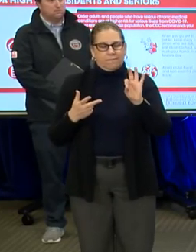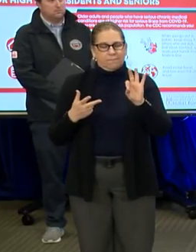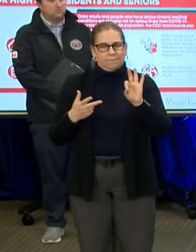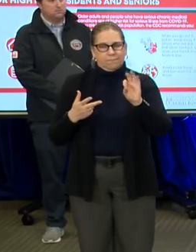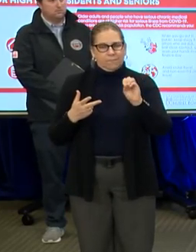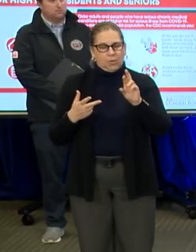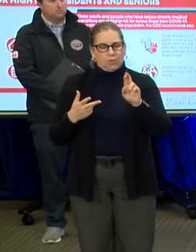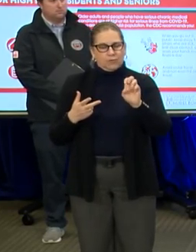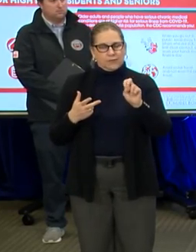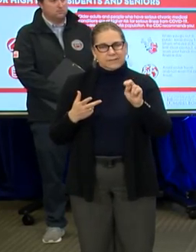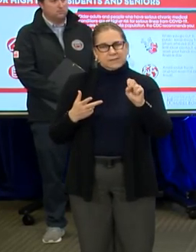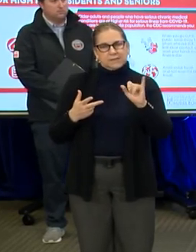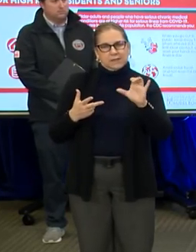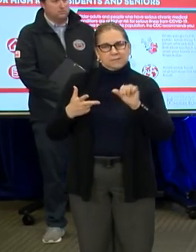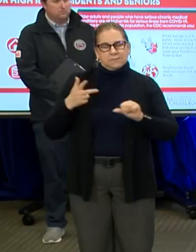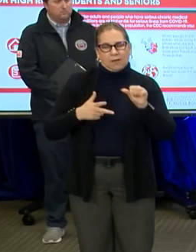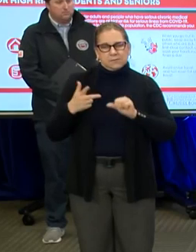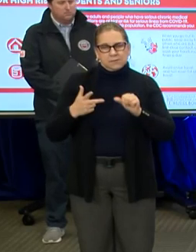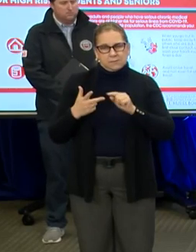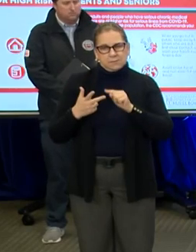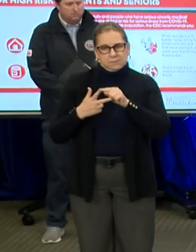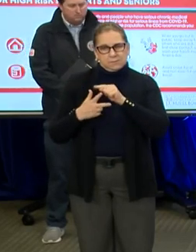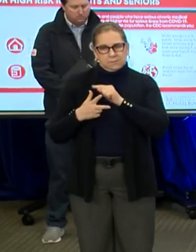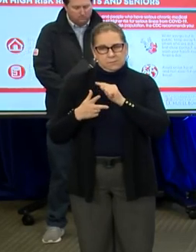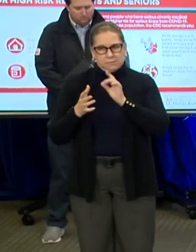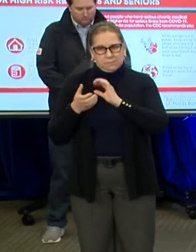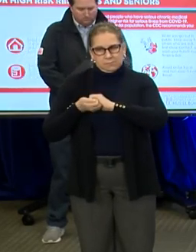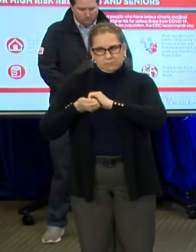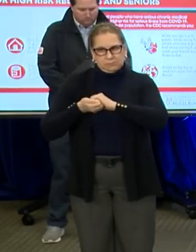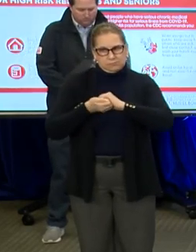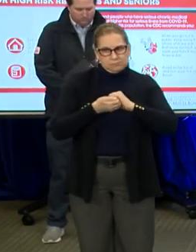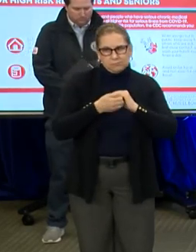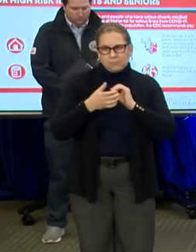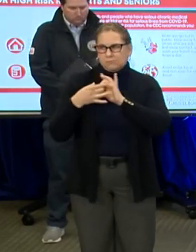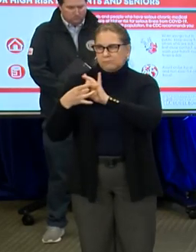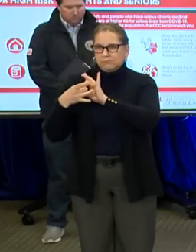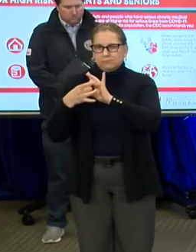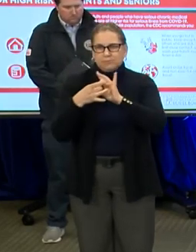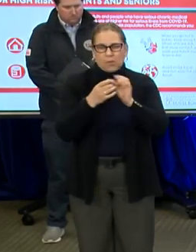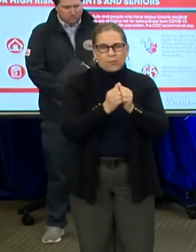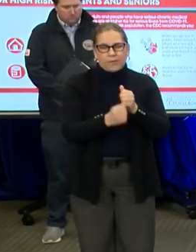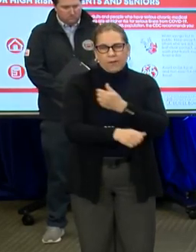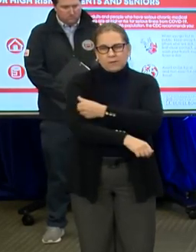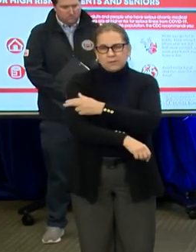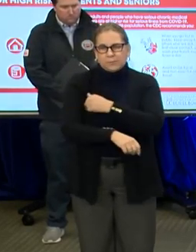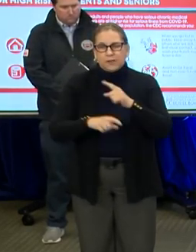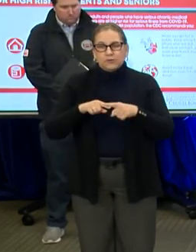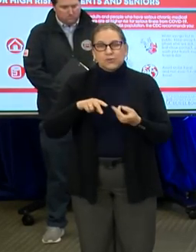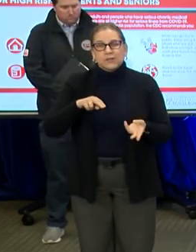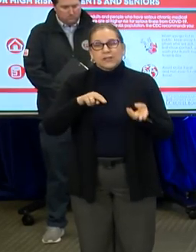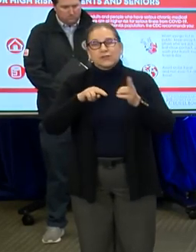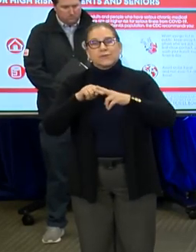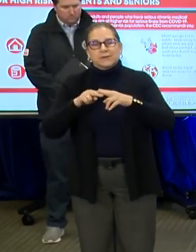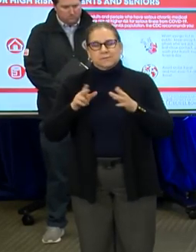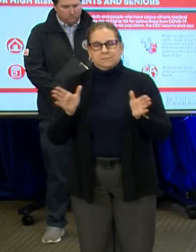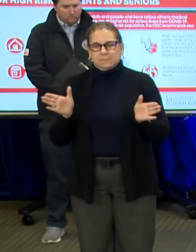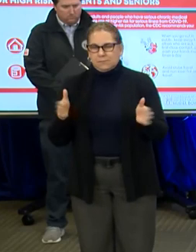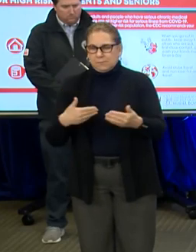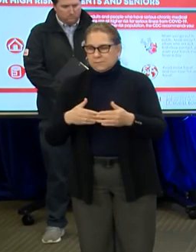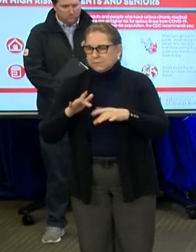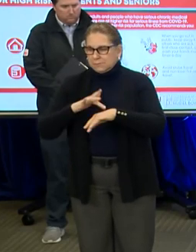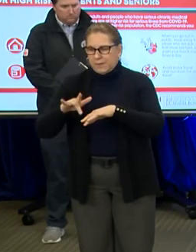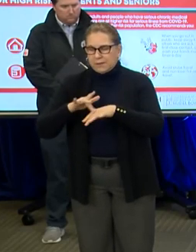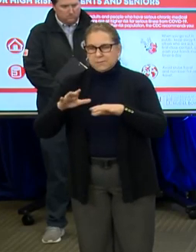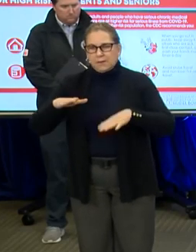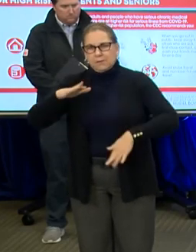healthcare systems to increase our testing capacity and capabilities in the District of Columbia. The district's approach is a